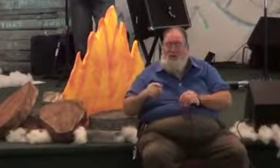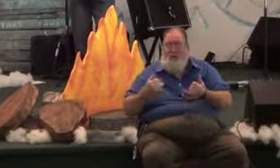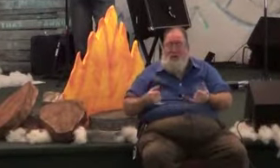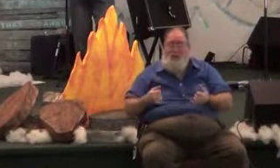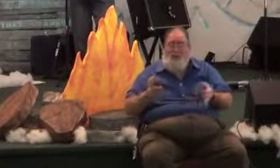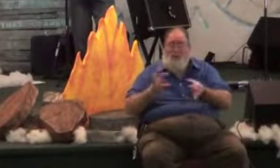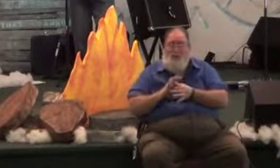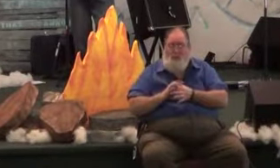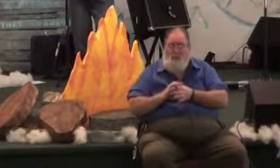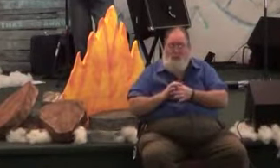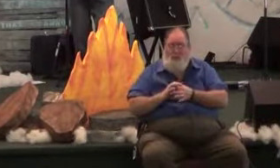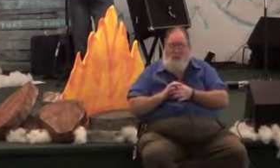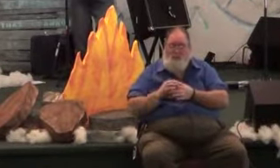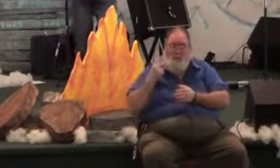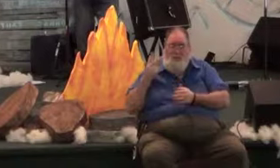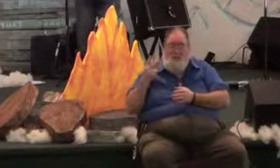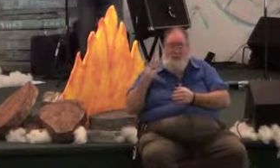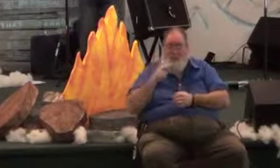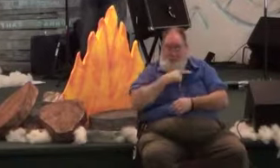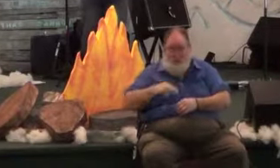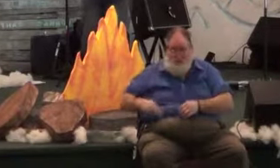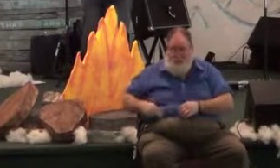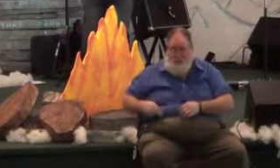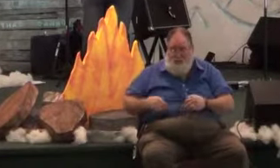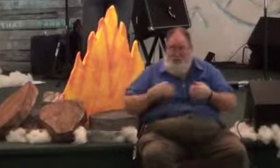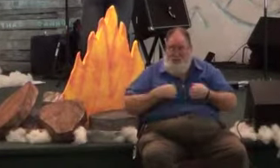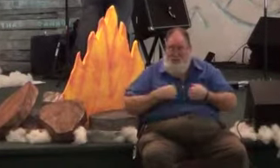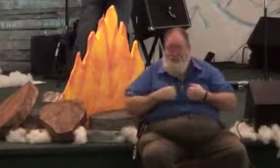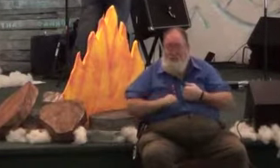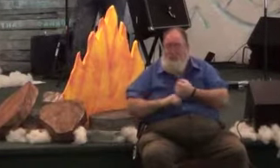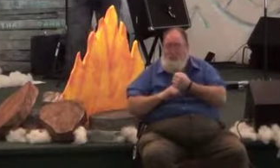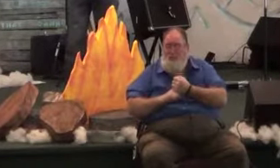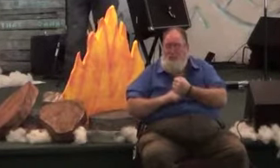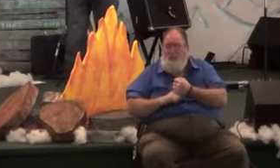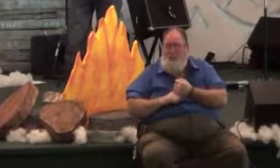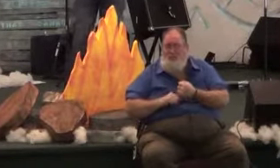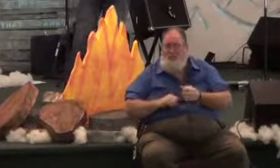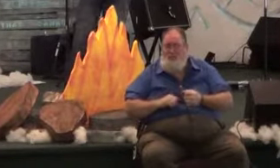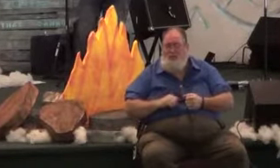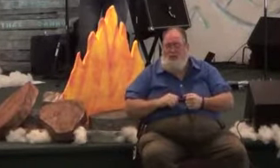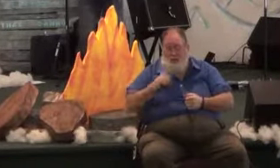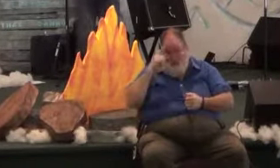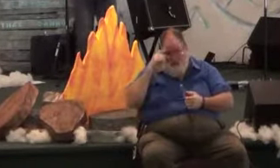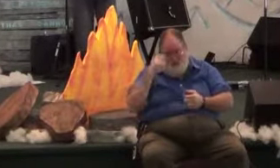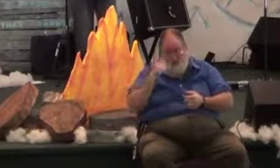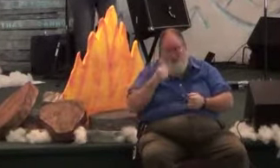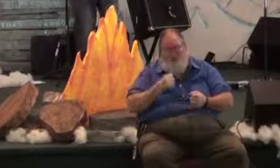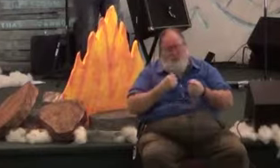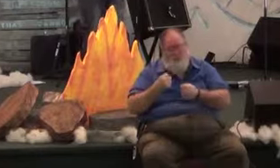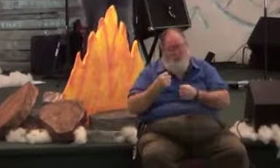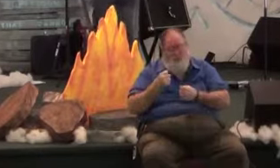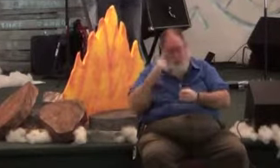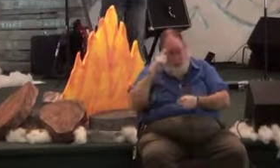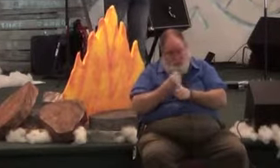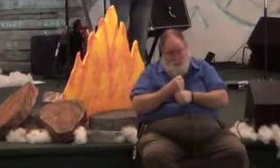him. Having secured the support of Blastus, a trusted personal servant of the king,